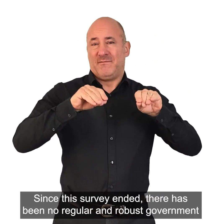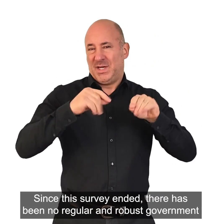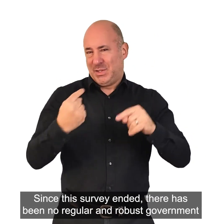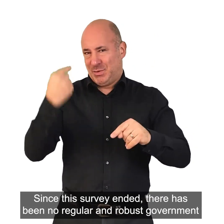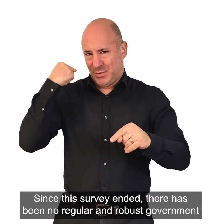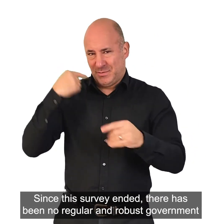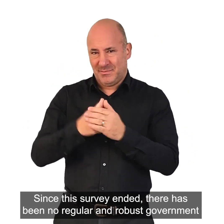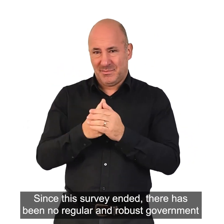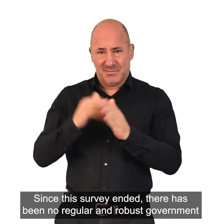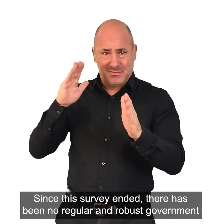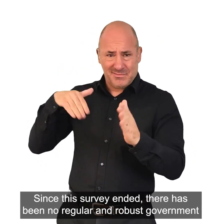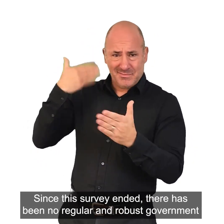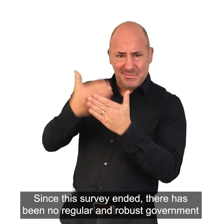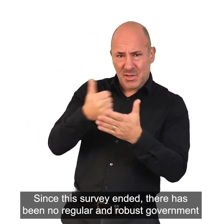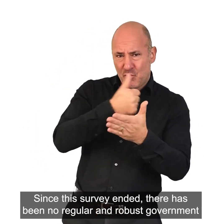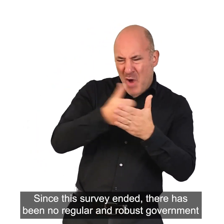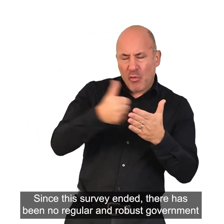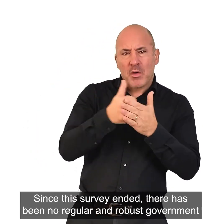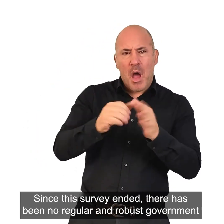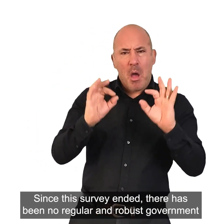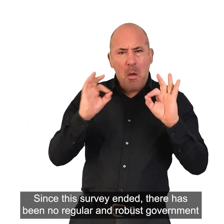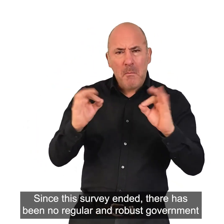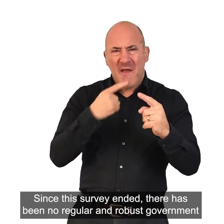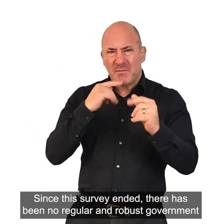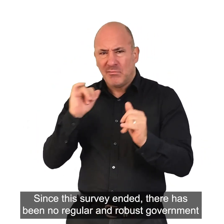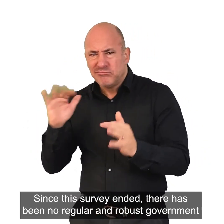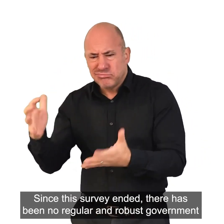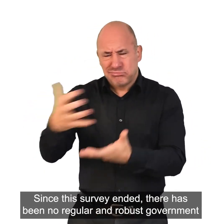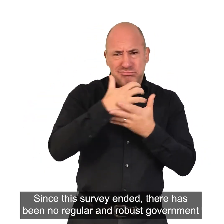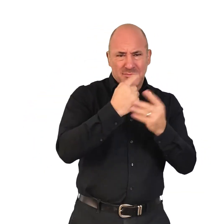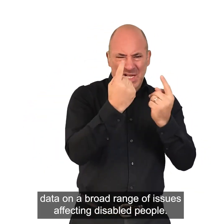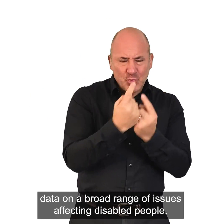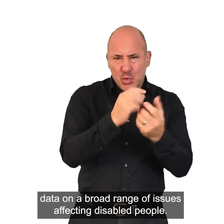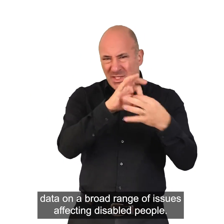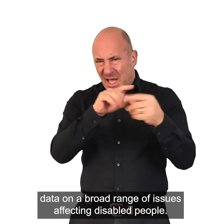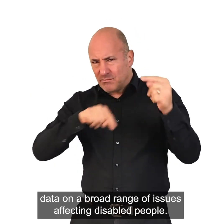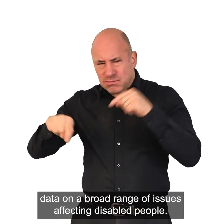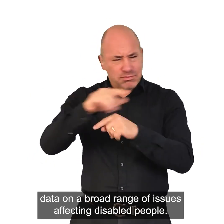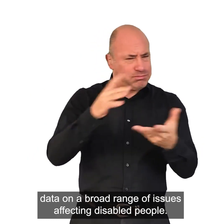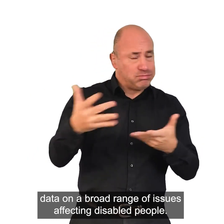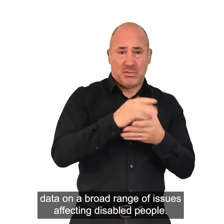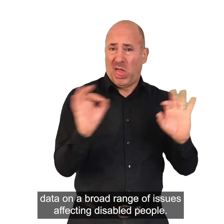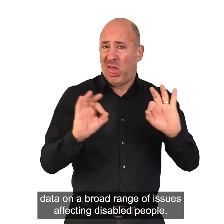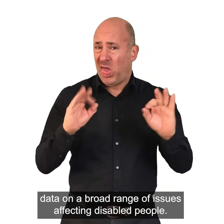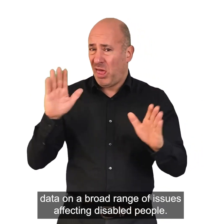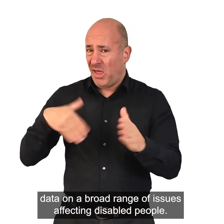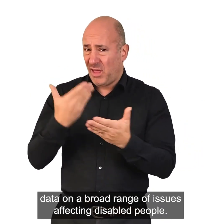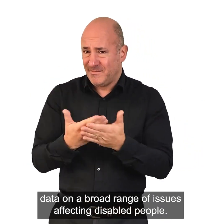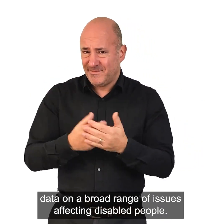Since this survey ended, there has been no regular and robust government data on a broad range of issues affecting